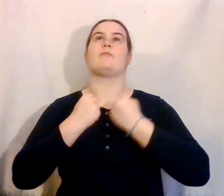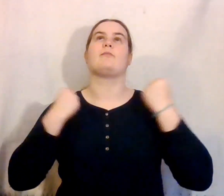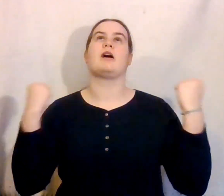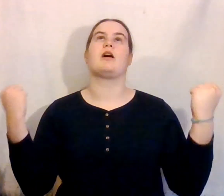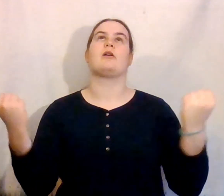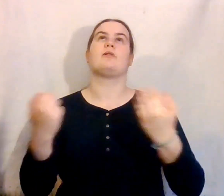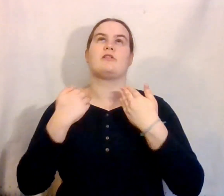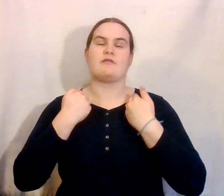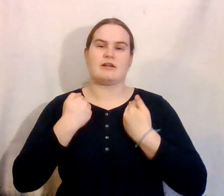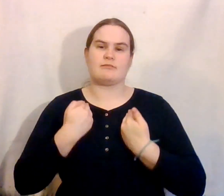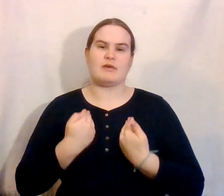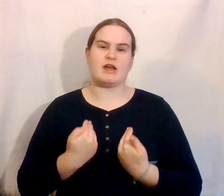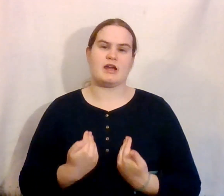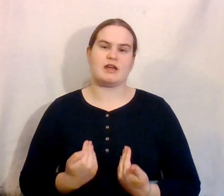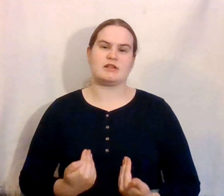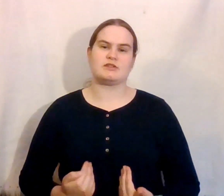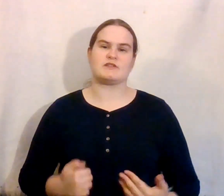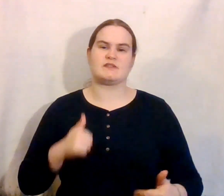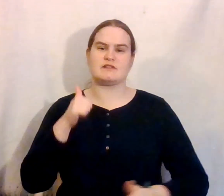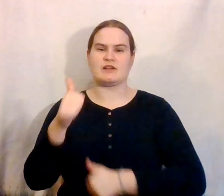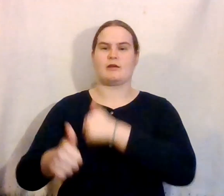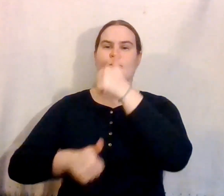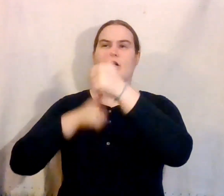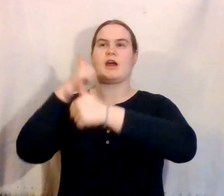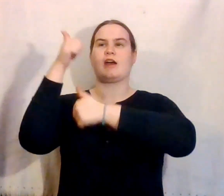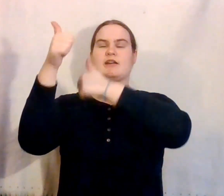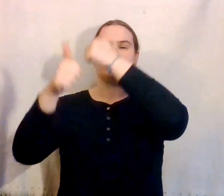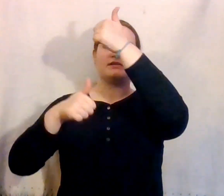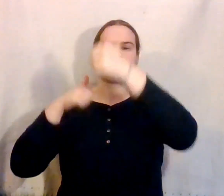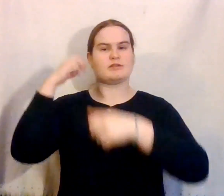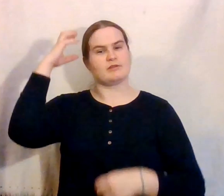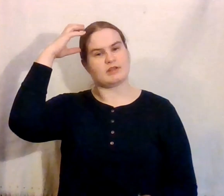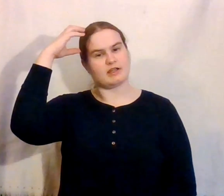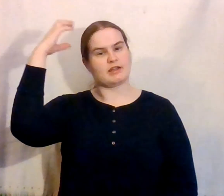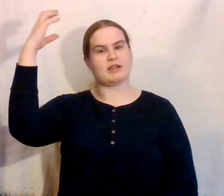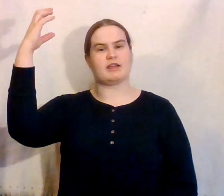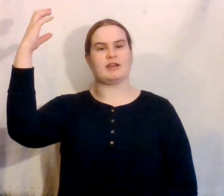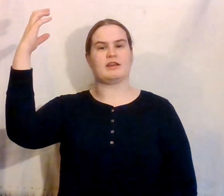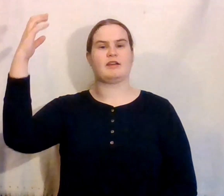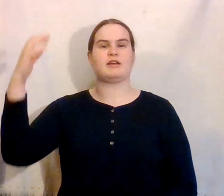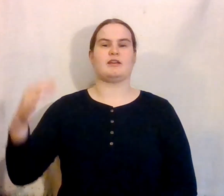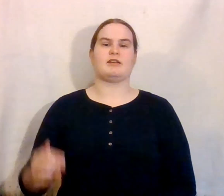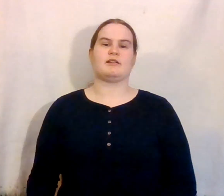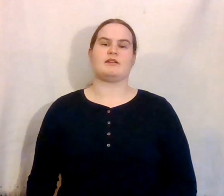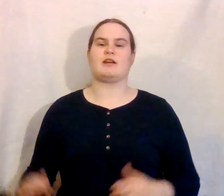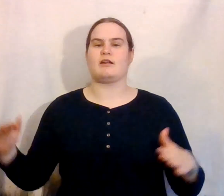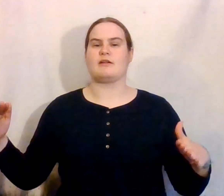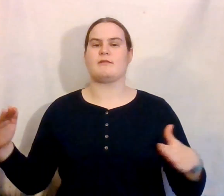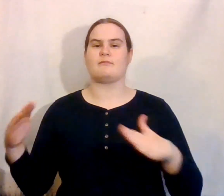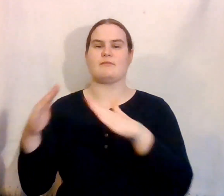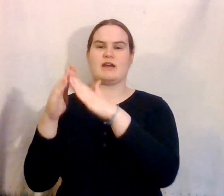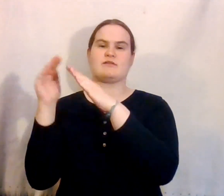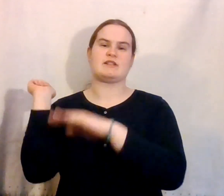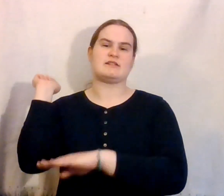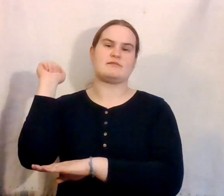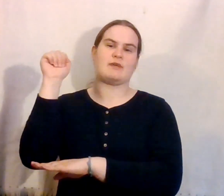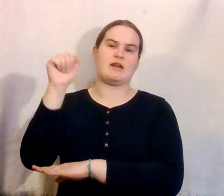power and mesty graise to the down